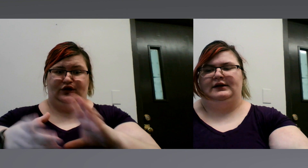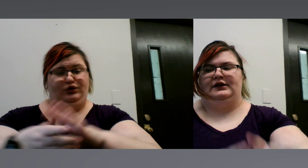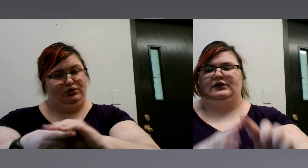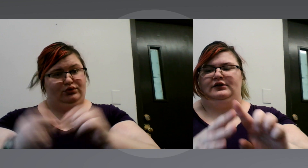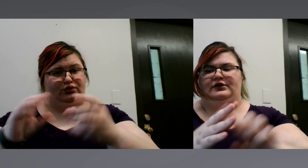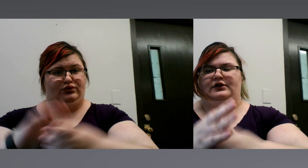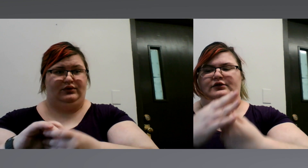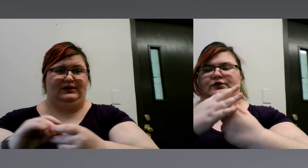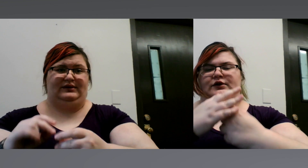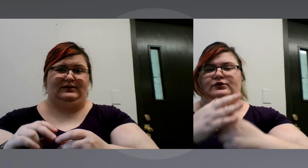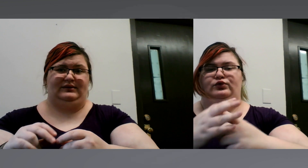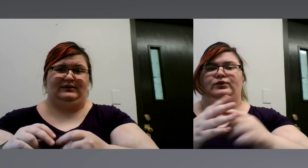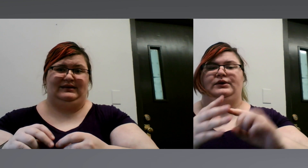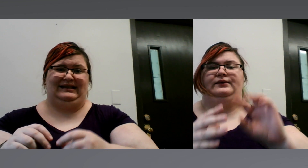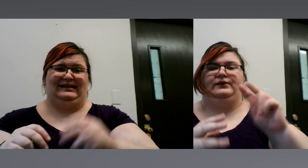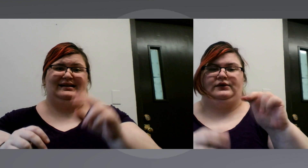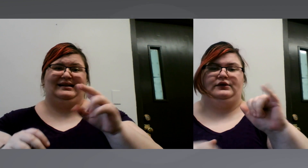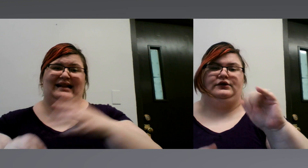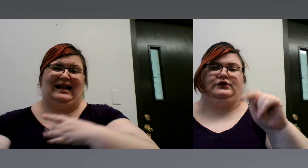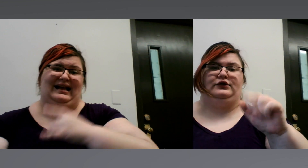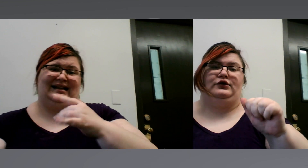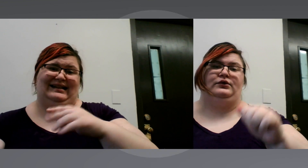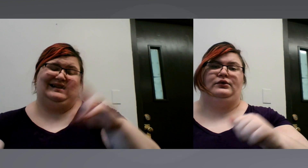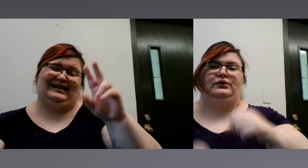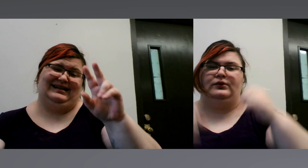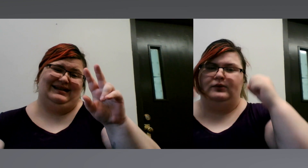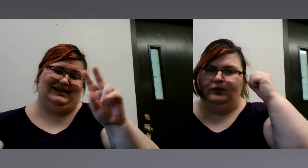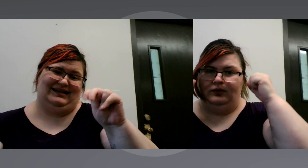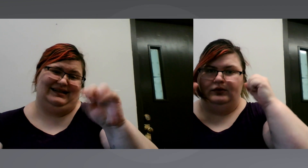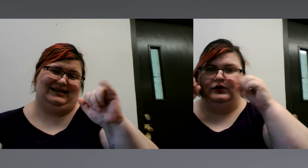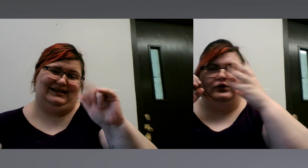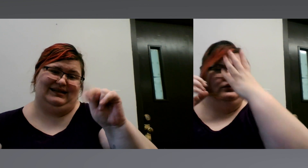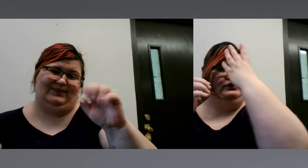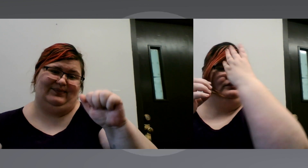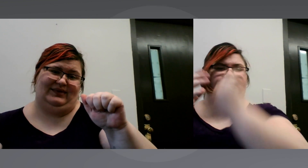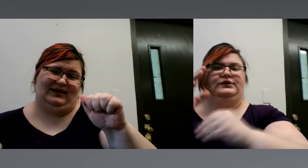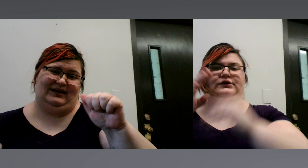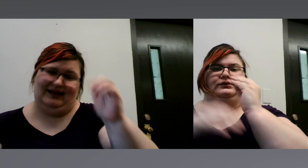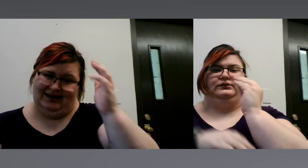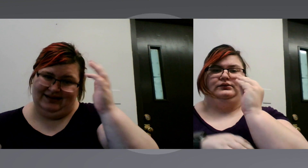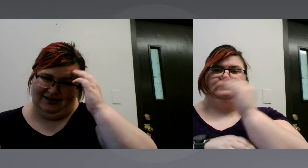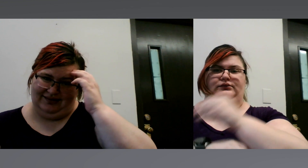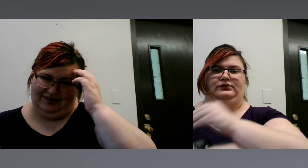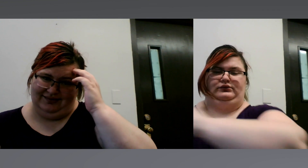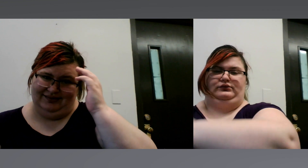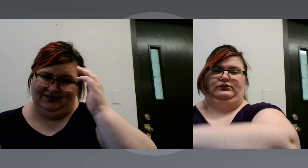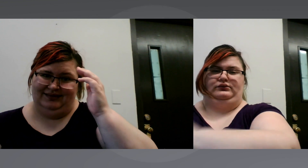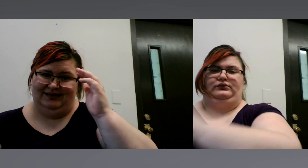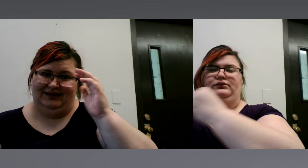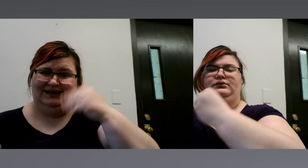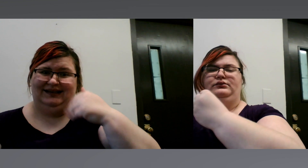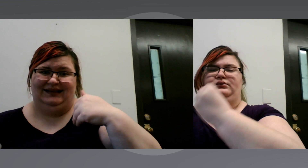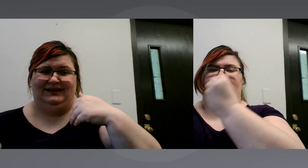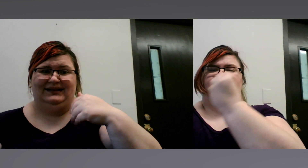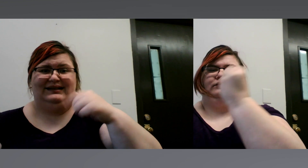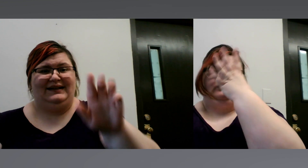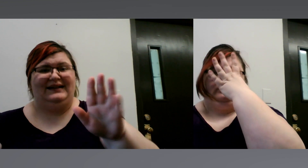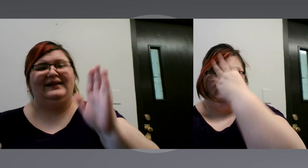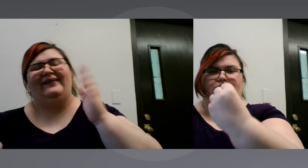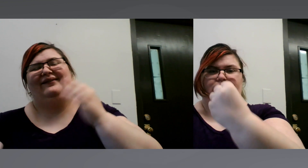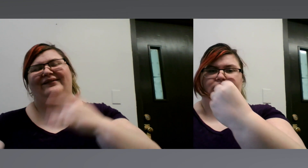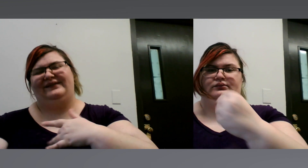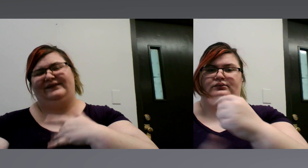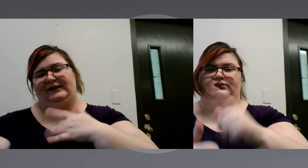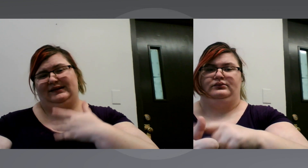Nina was only seeing pastel colors, which led her because she was so confused about what was happening with the noodles